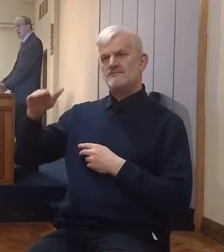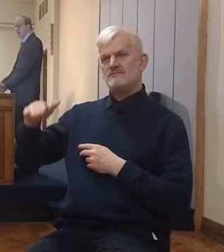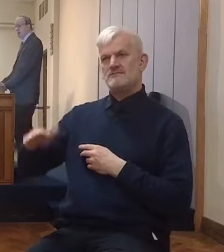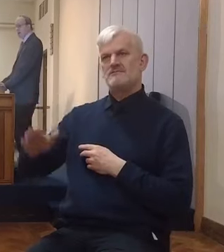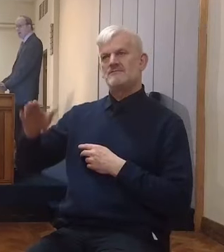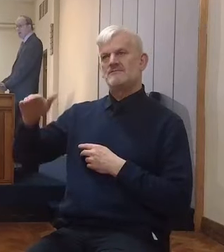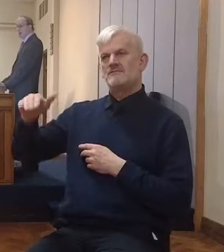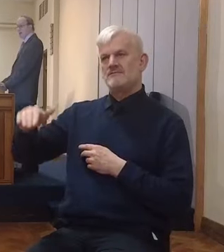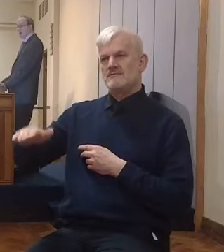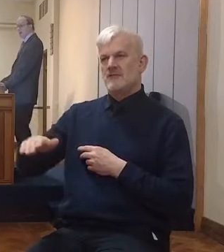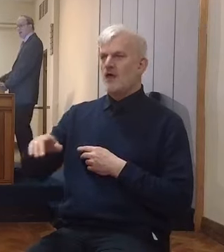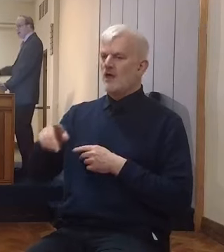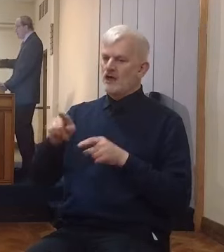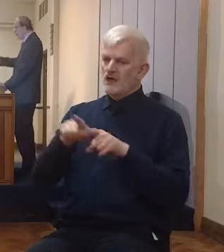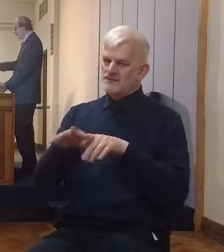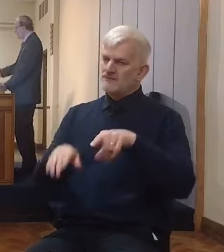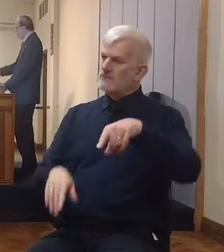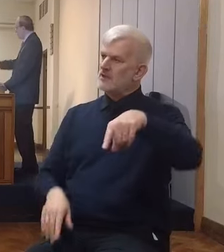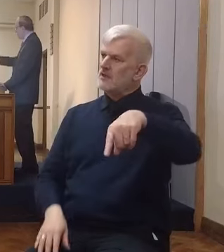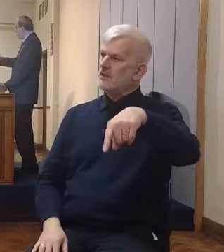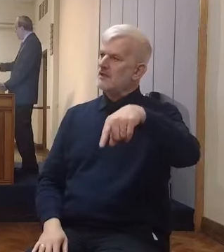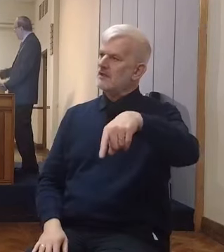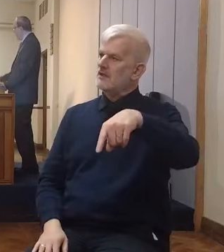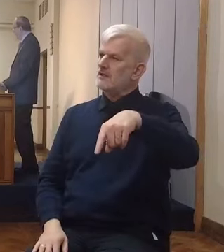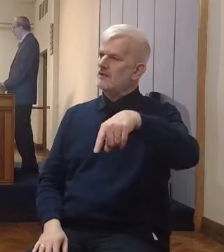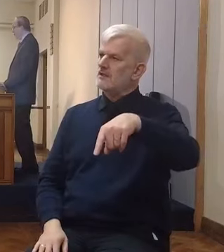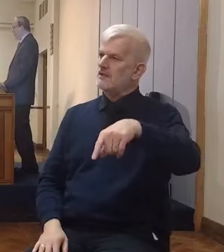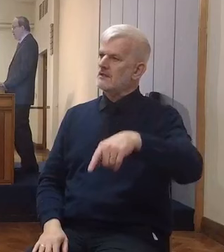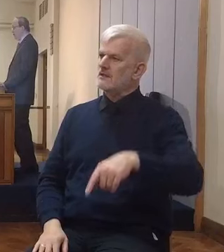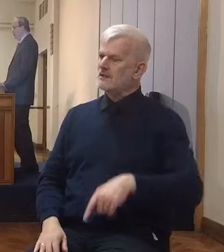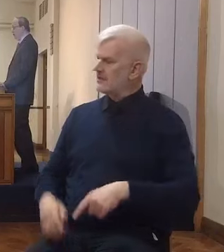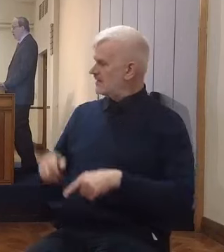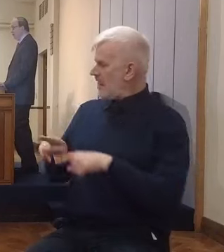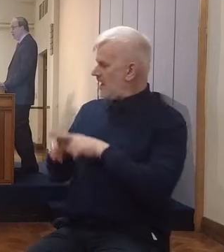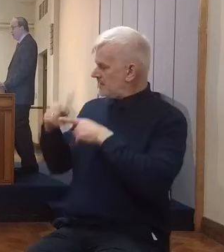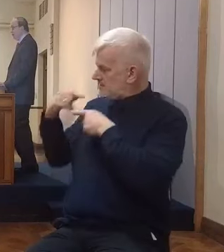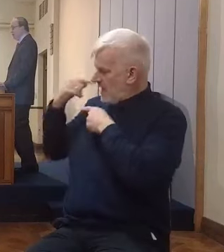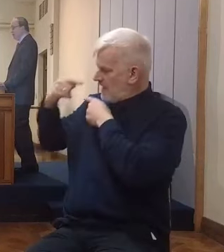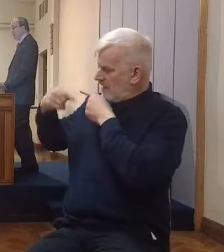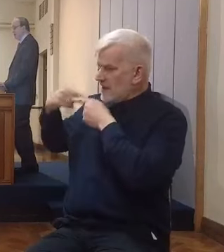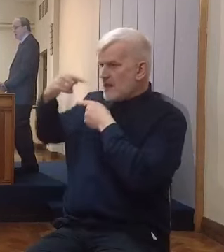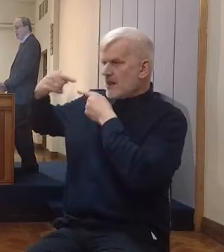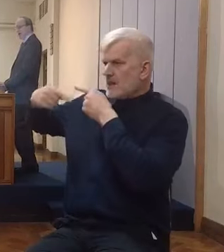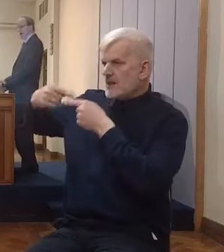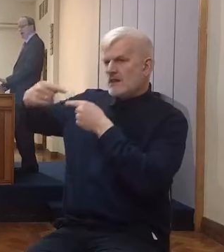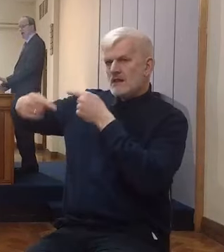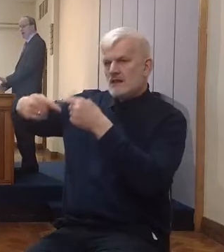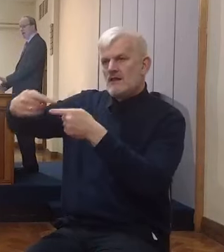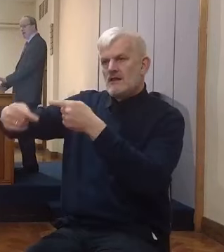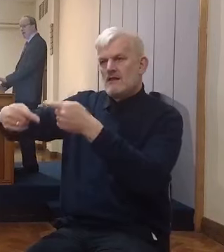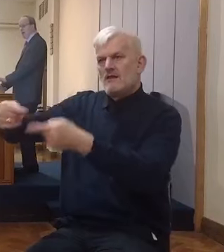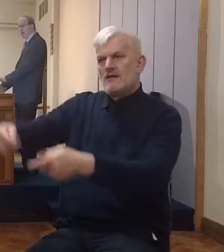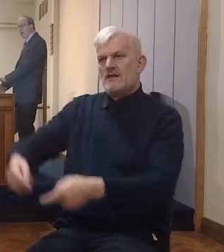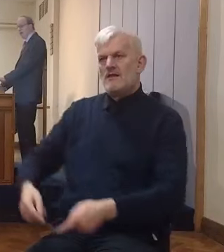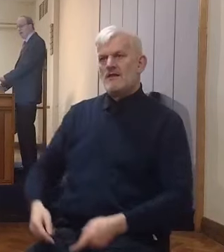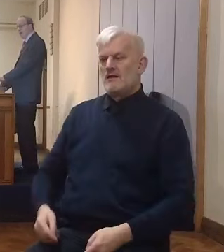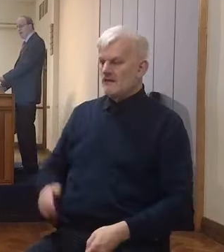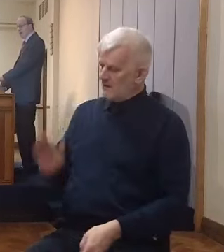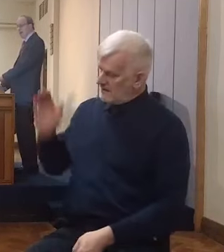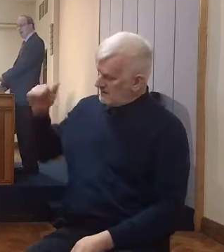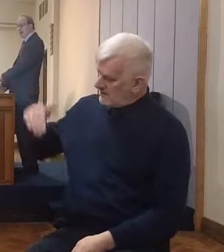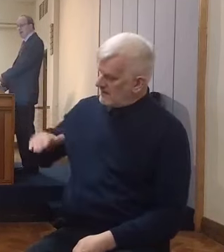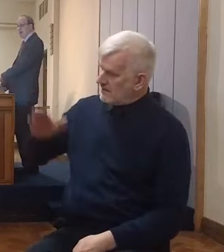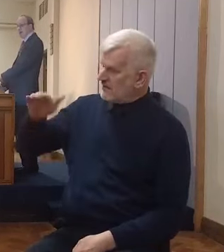pre-shadowed, but then cycle in history ever afterwards. So there's that period